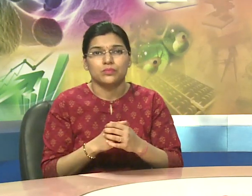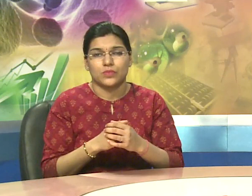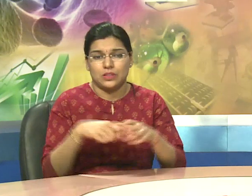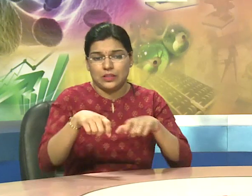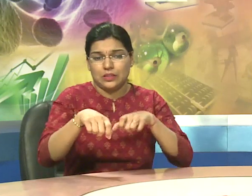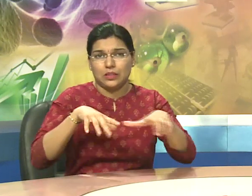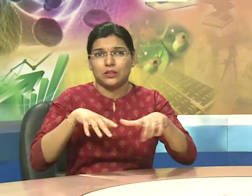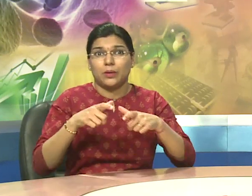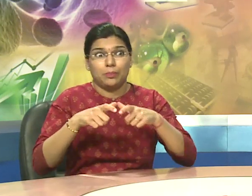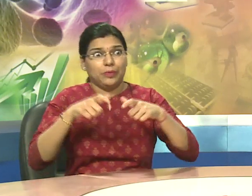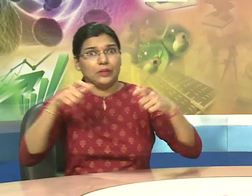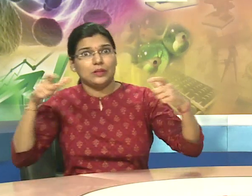22nd word,